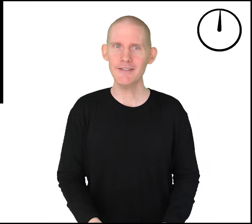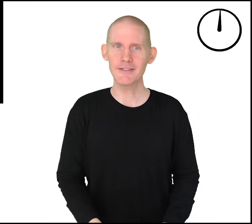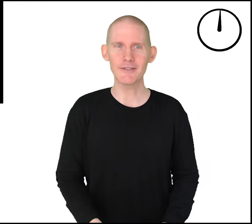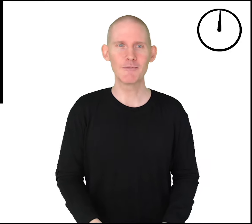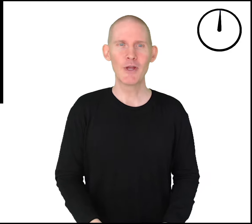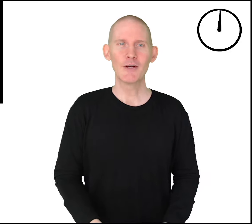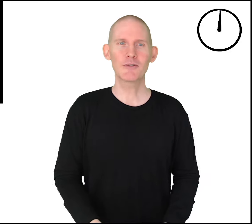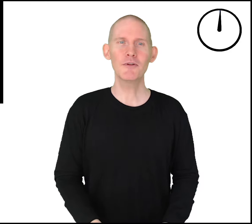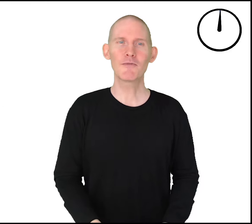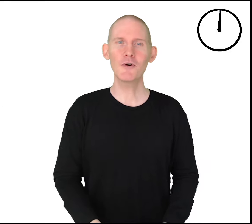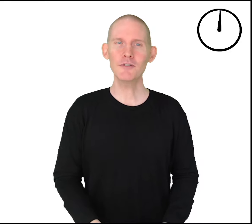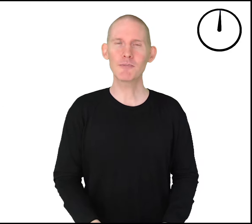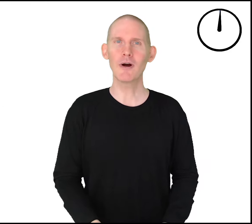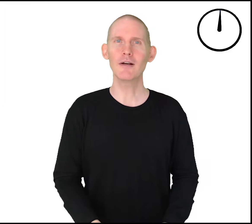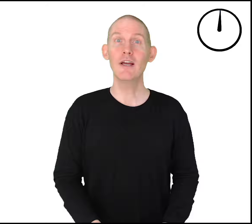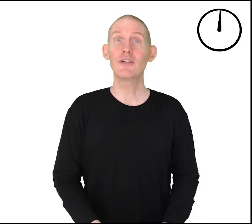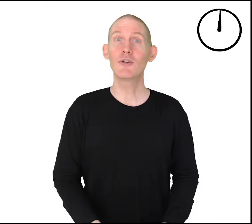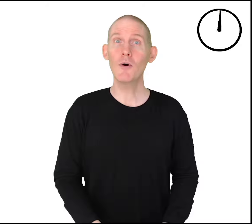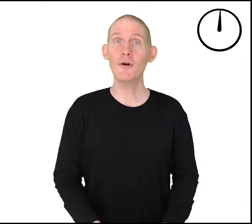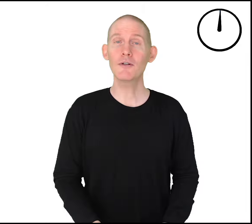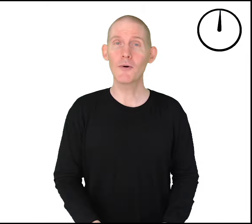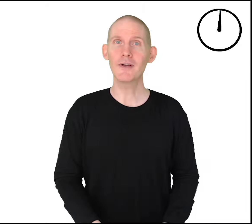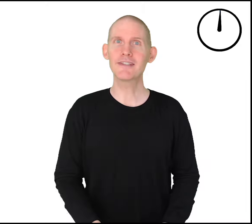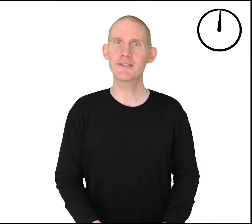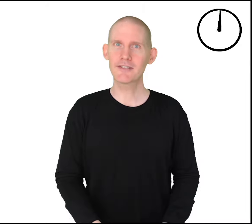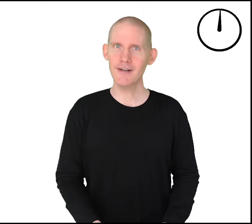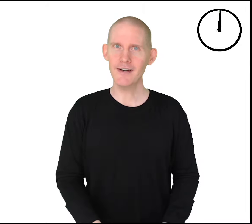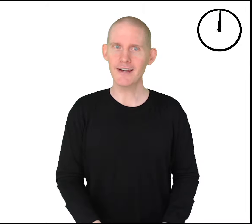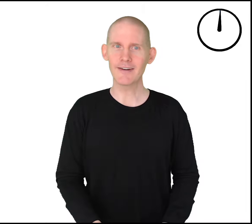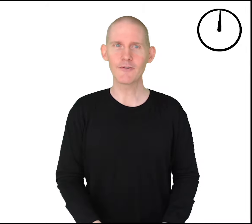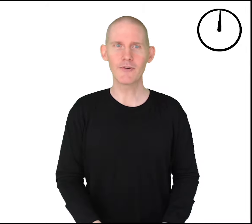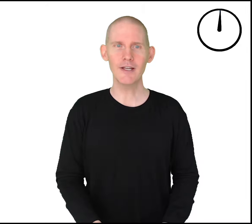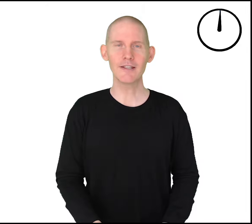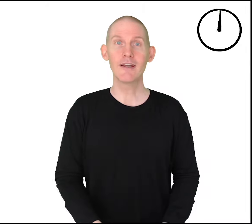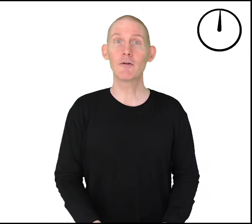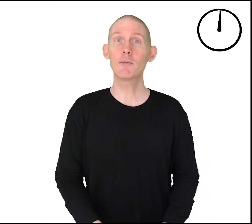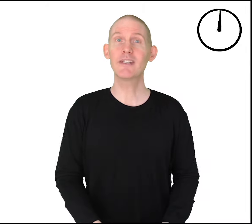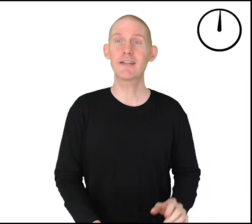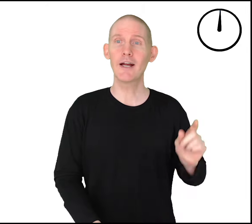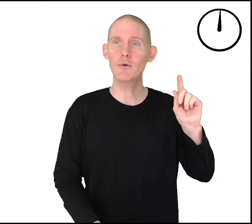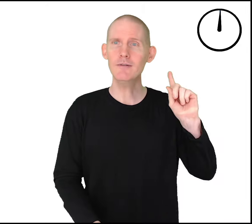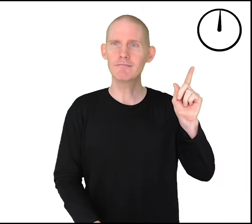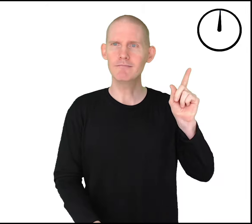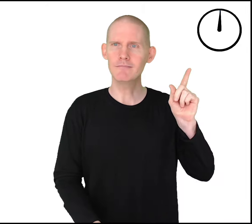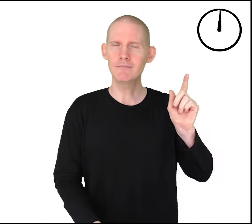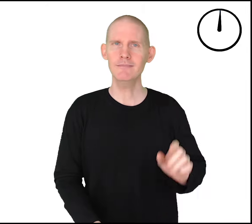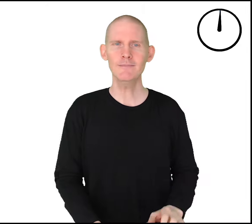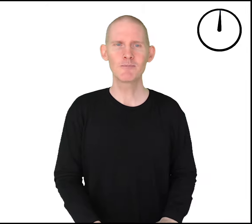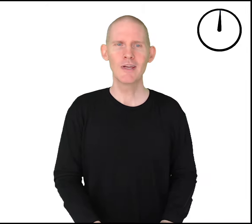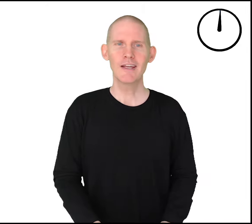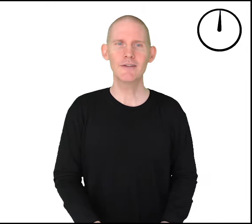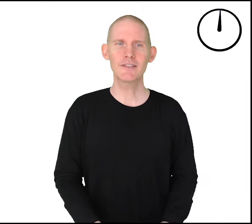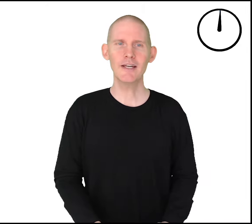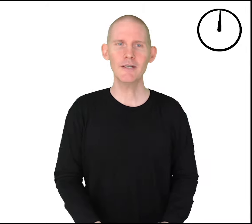glasses. So in the first part, you're going to sign. Right, there will be a timer. In the second